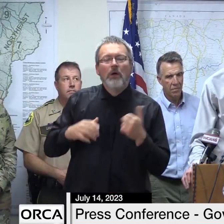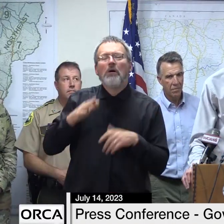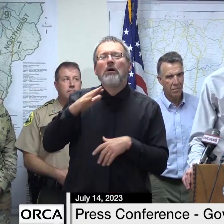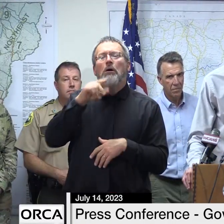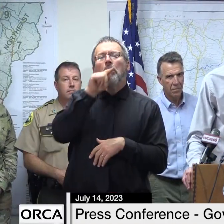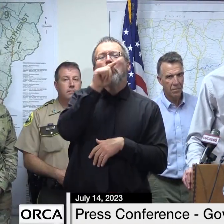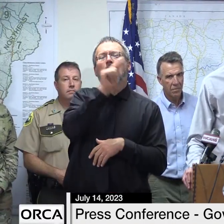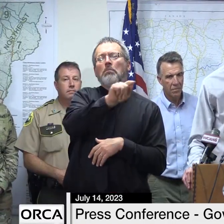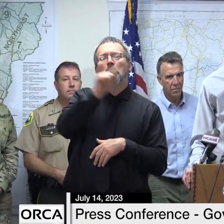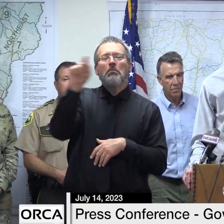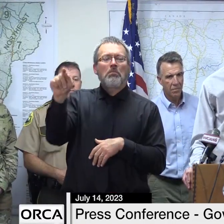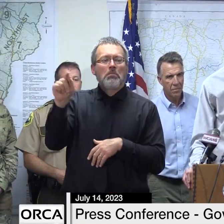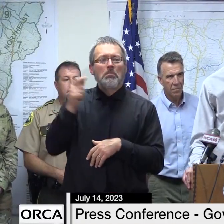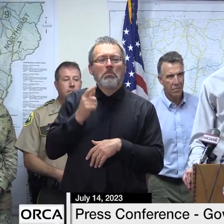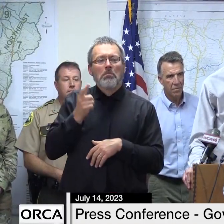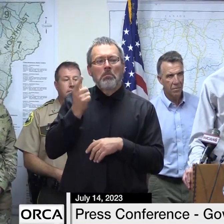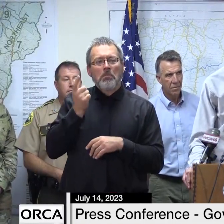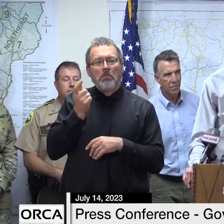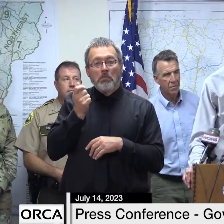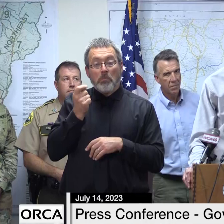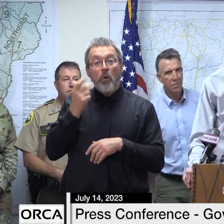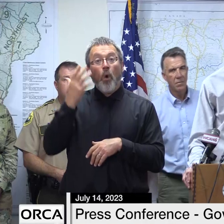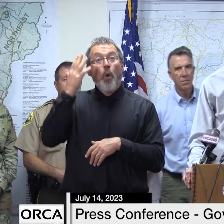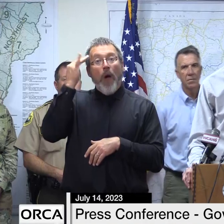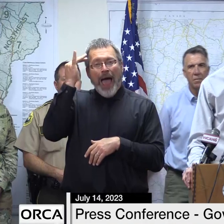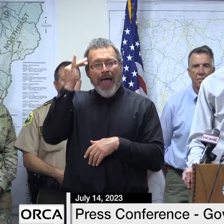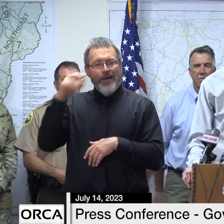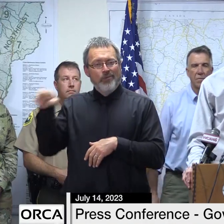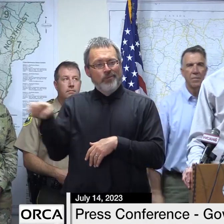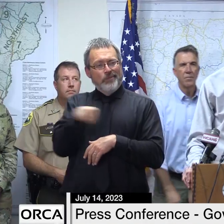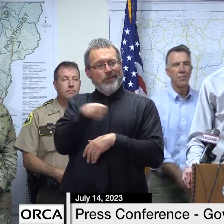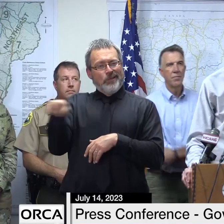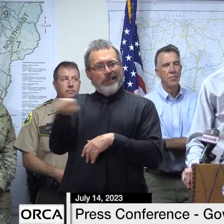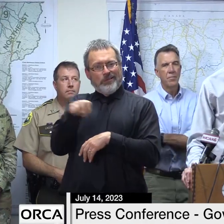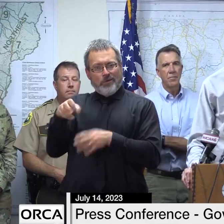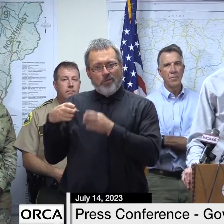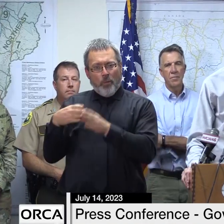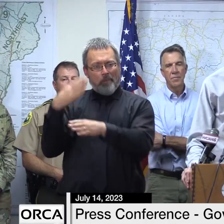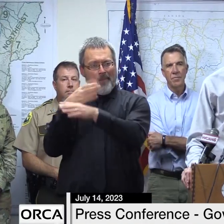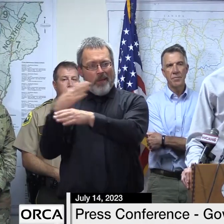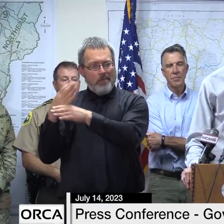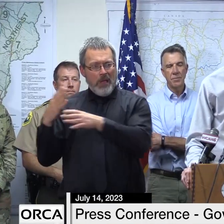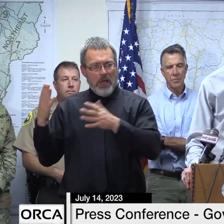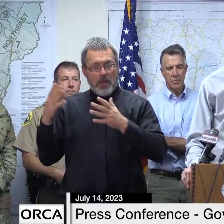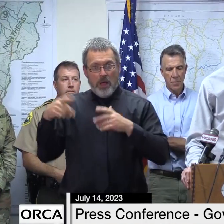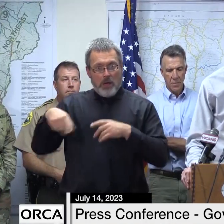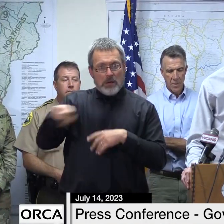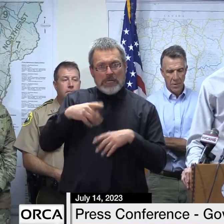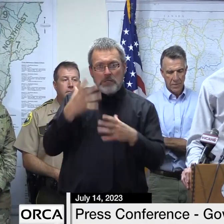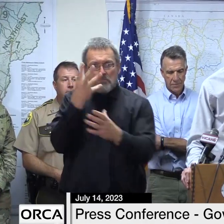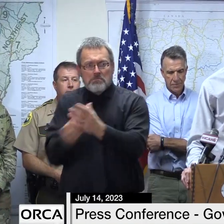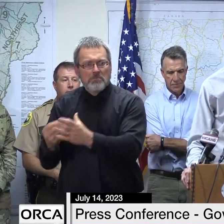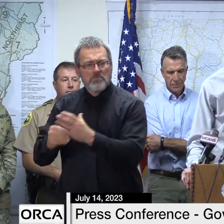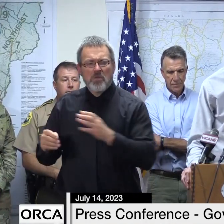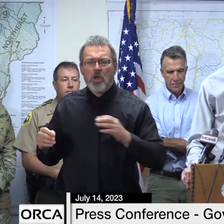not illness issues. I've not heard that any have gone to a critical level, and